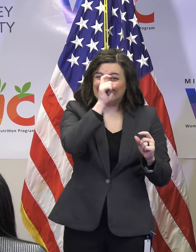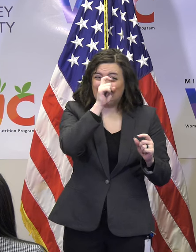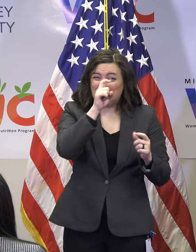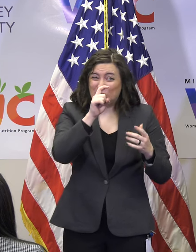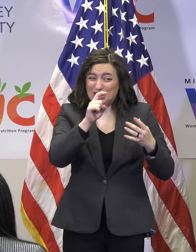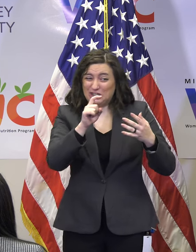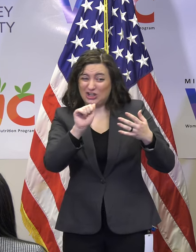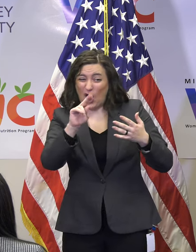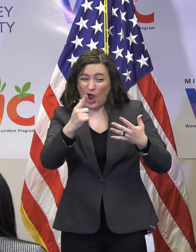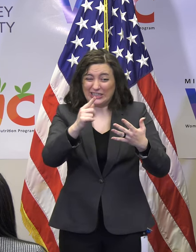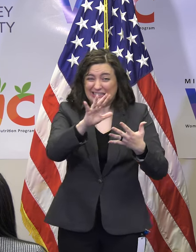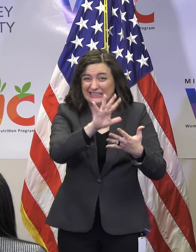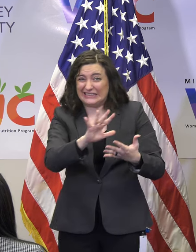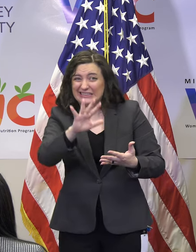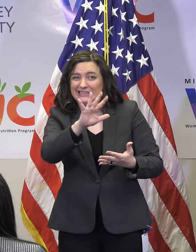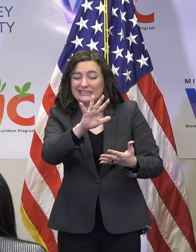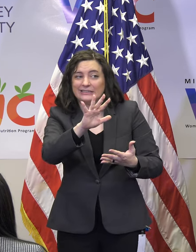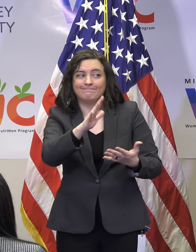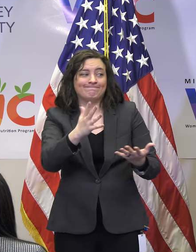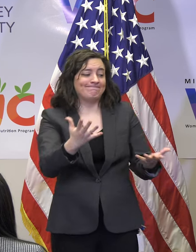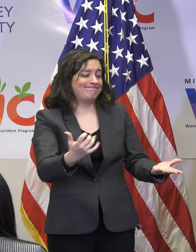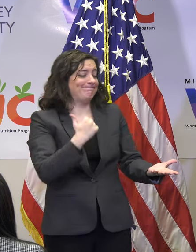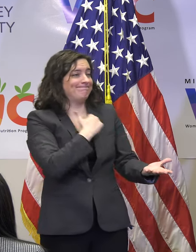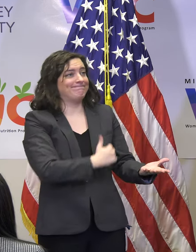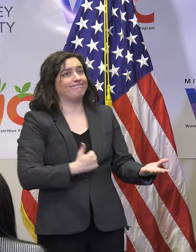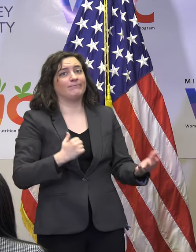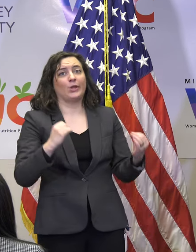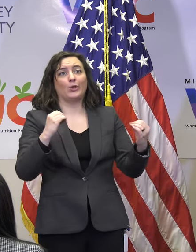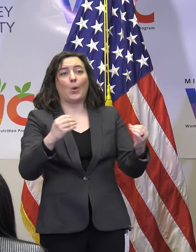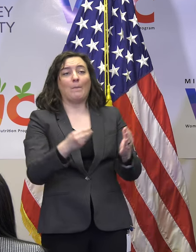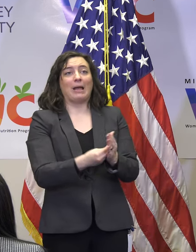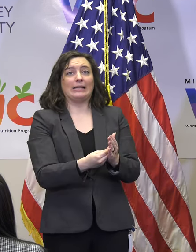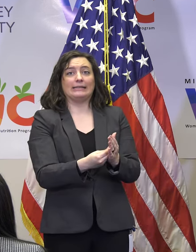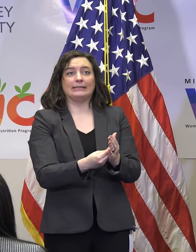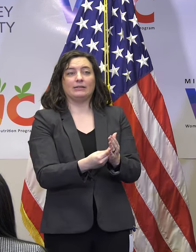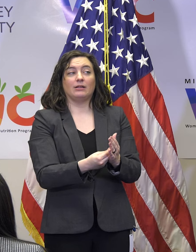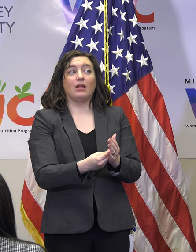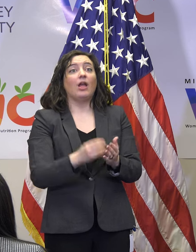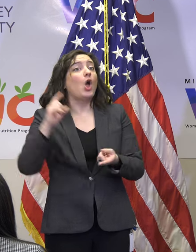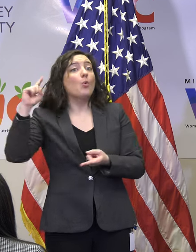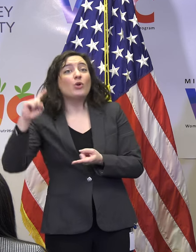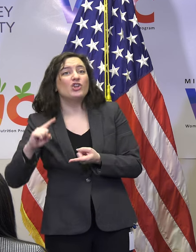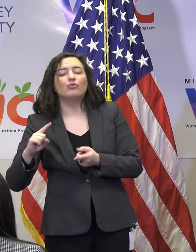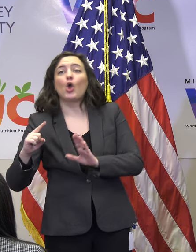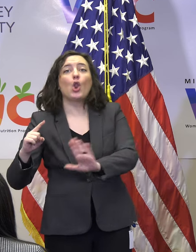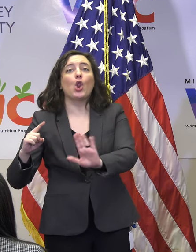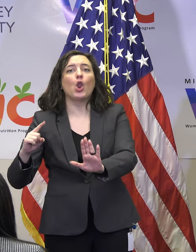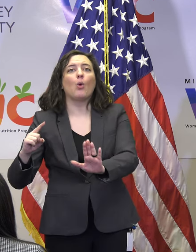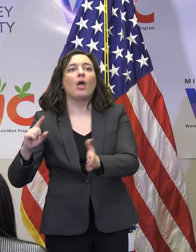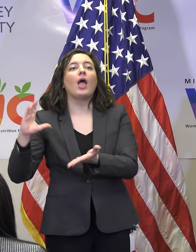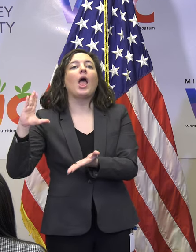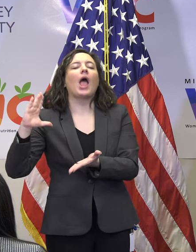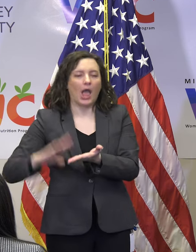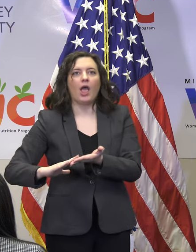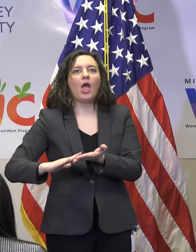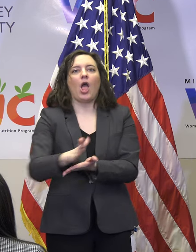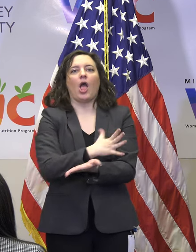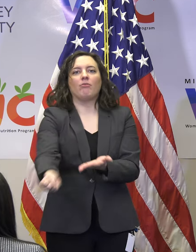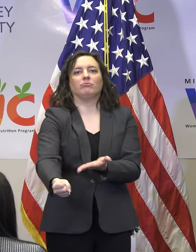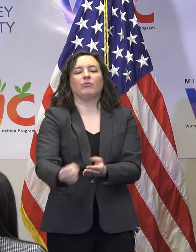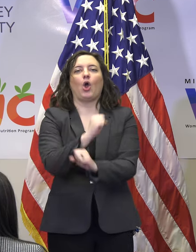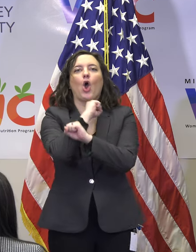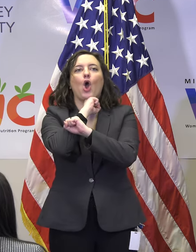end of the fiscal year there is literally no money. Not that there's reduced money. There's no money because we would have spent the September